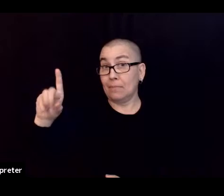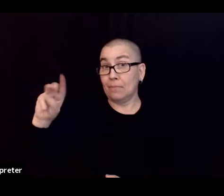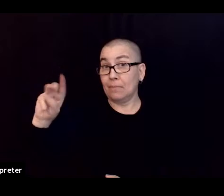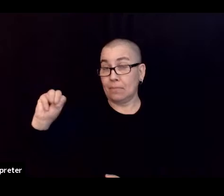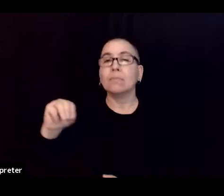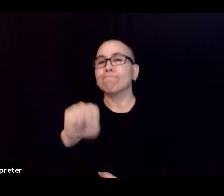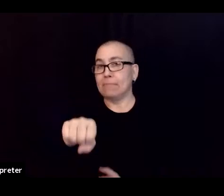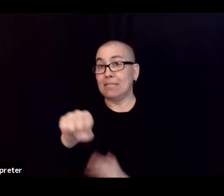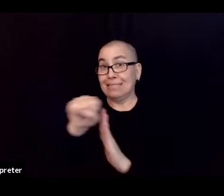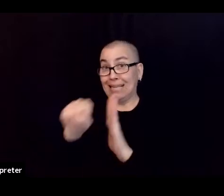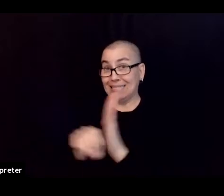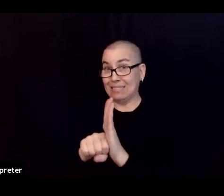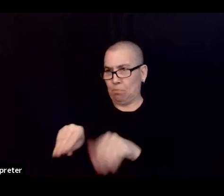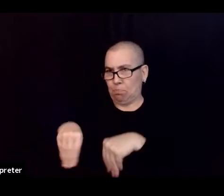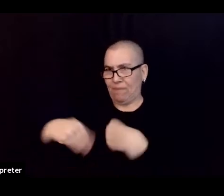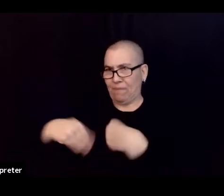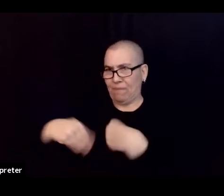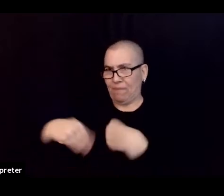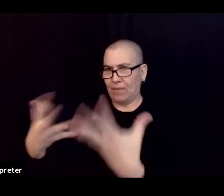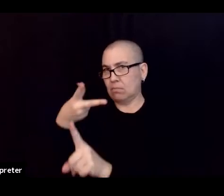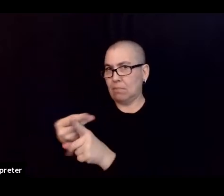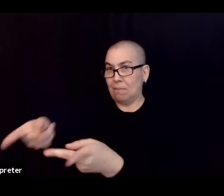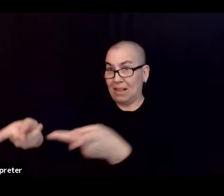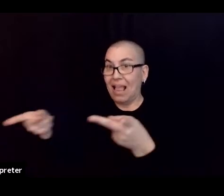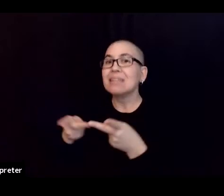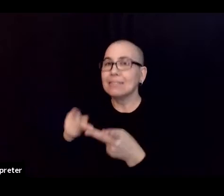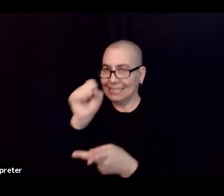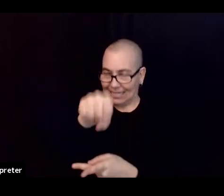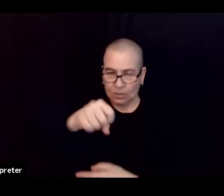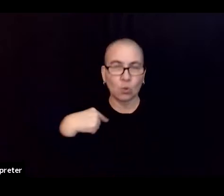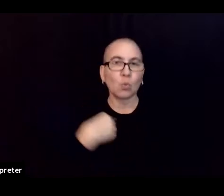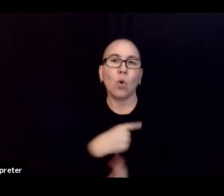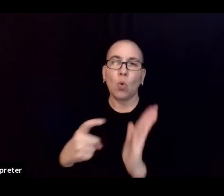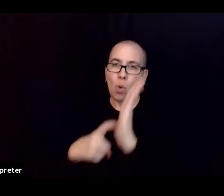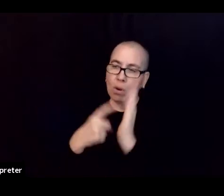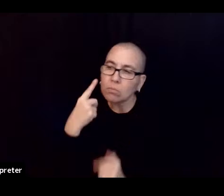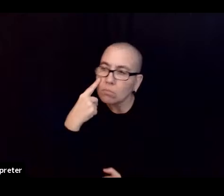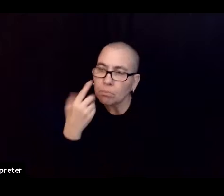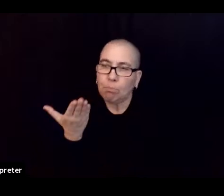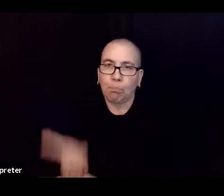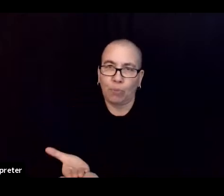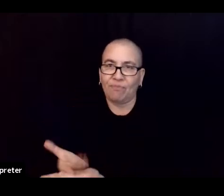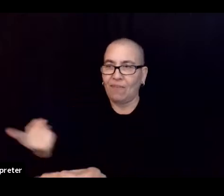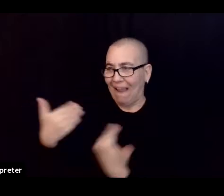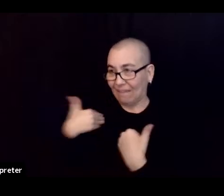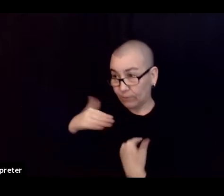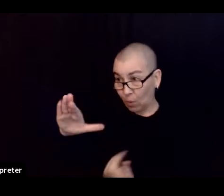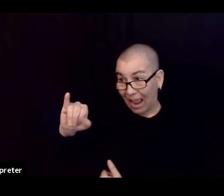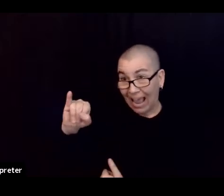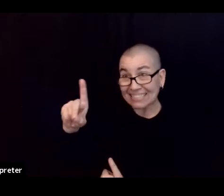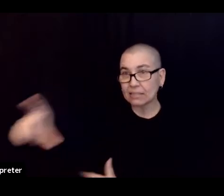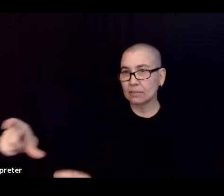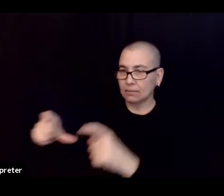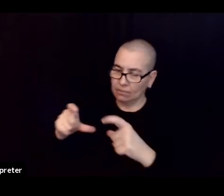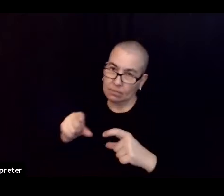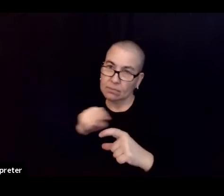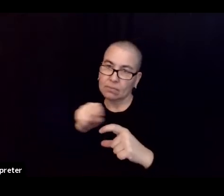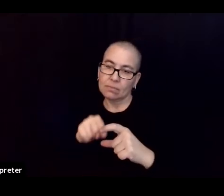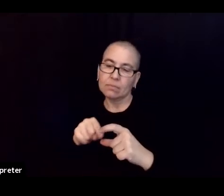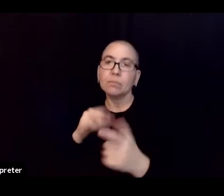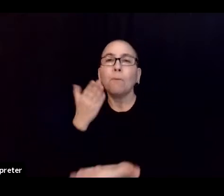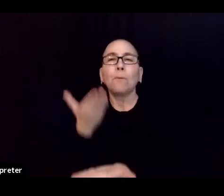to guidance given to pharmacies. But yes, we ask people to show proof of age generally, but I don't believe we've been specific as to the type